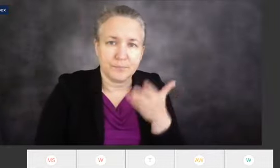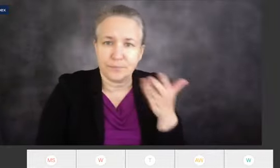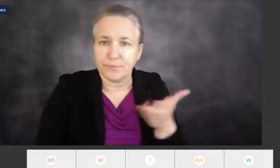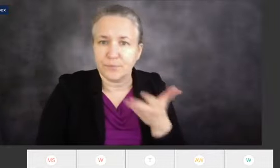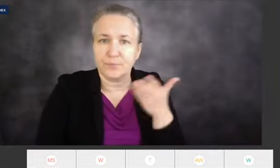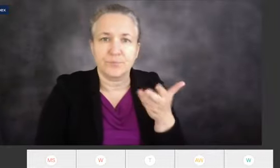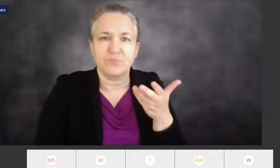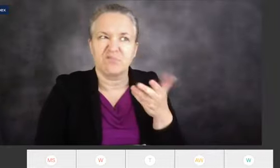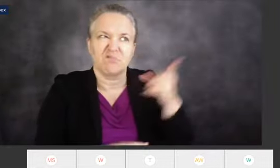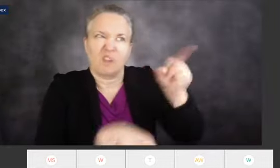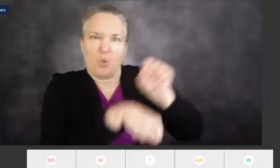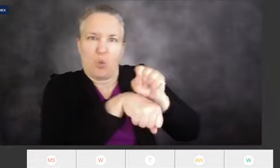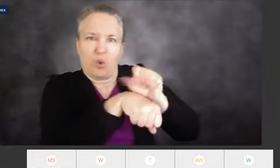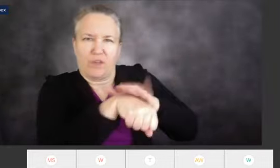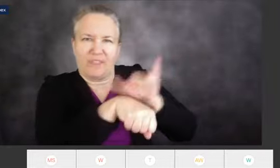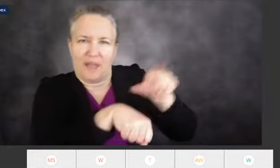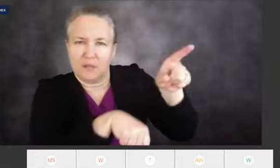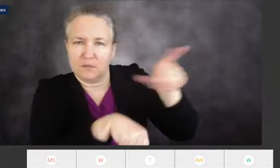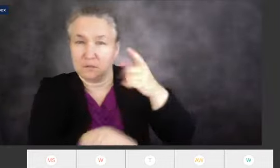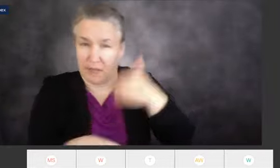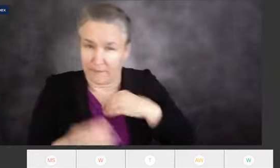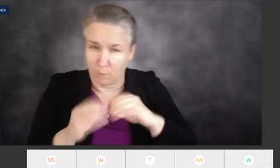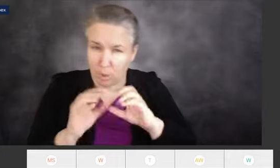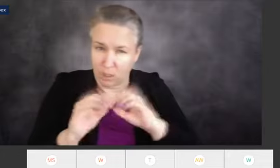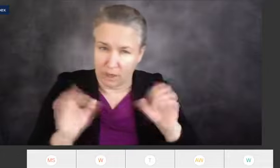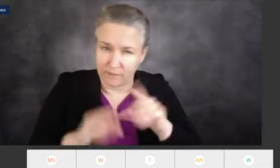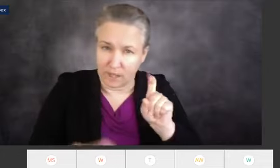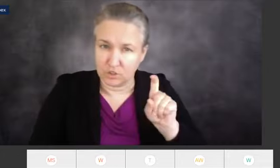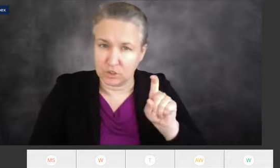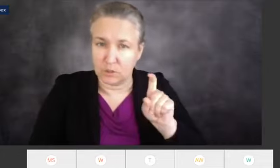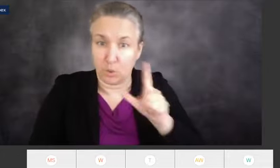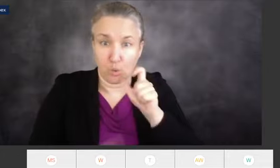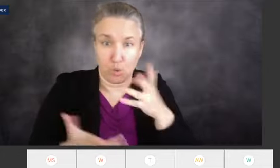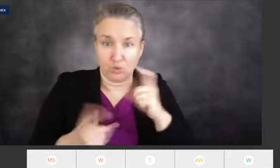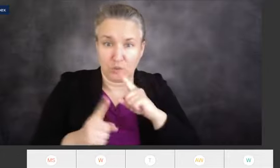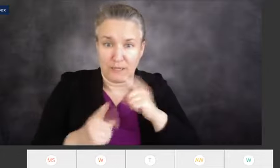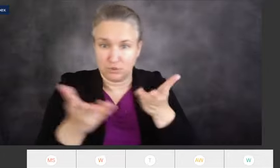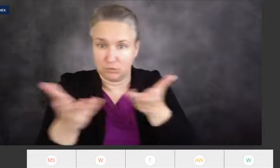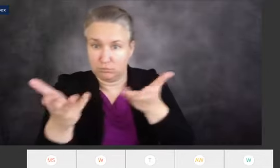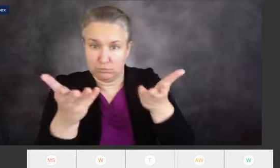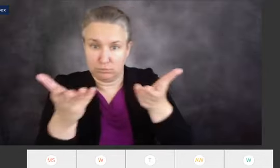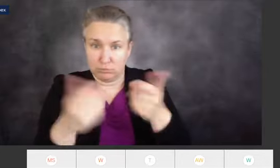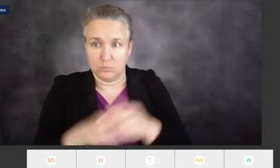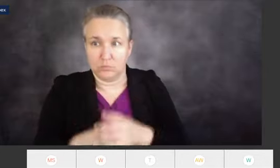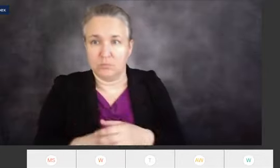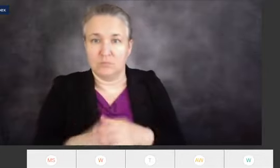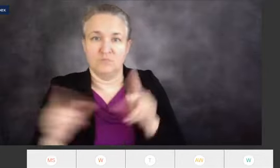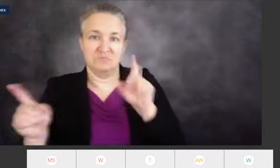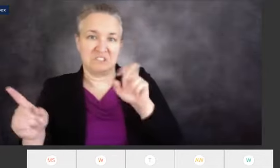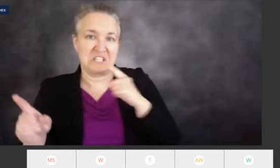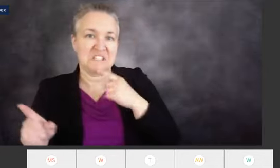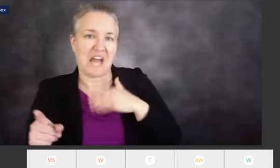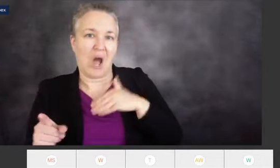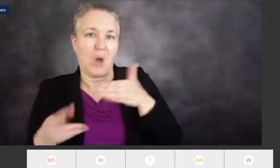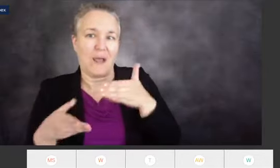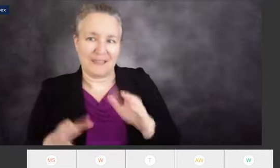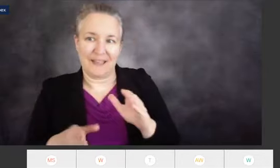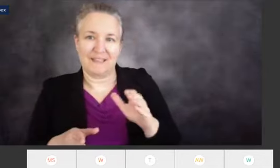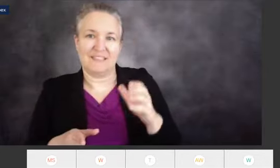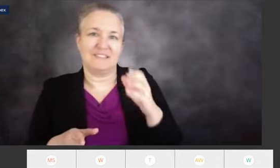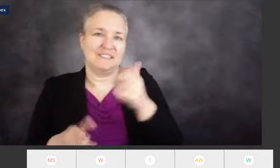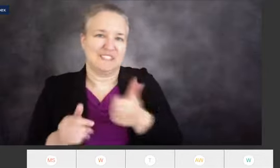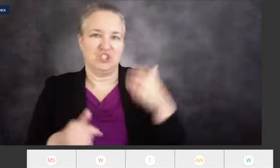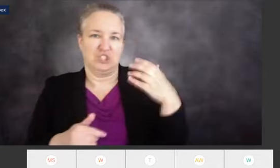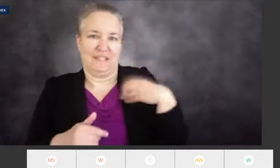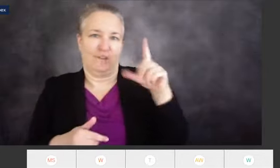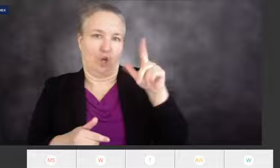they're working on that. Is there any clarification on that? I don't know who wants to take that. I'm going to let our chief clerk, Lee Saltesiak,